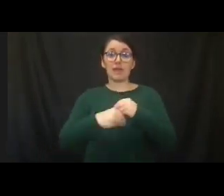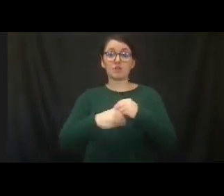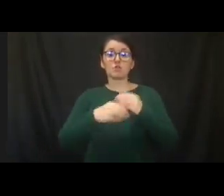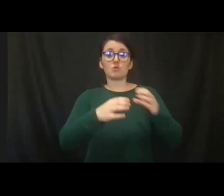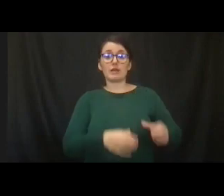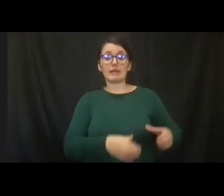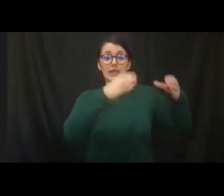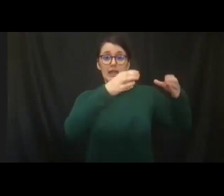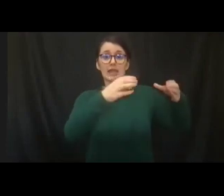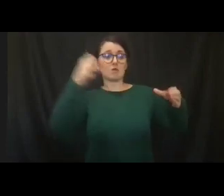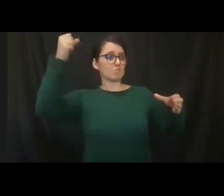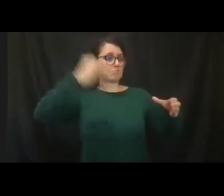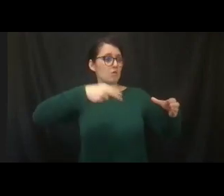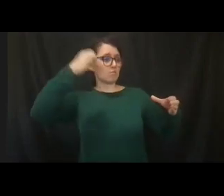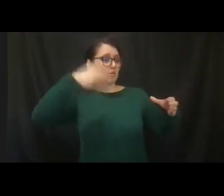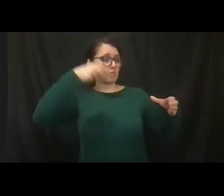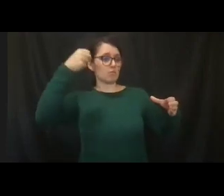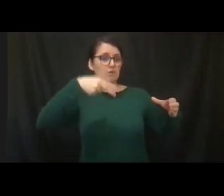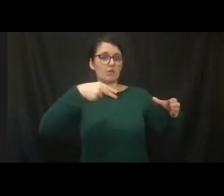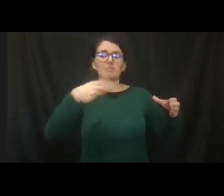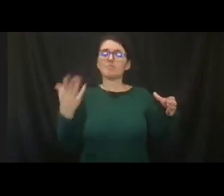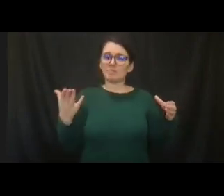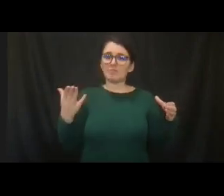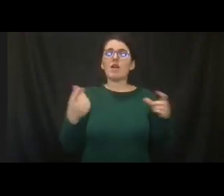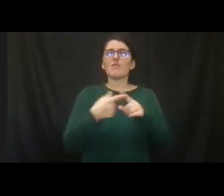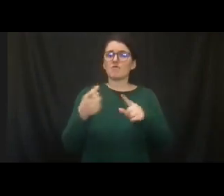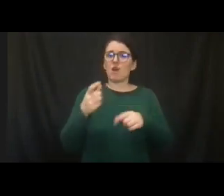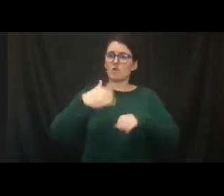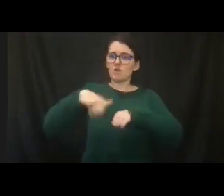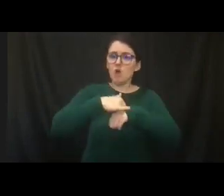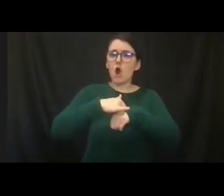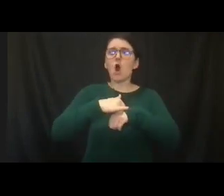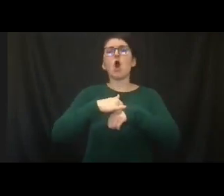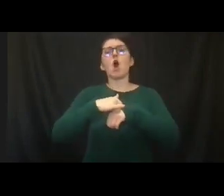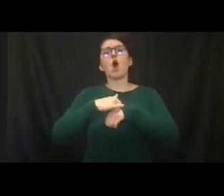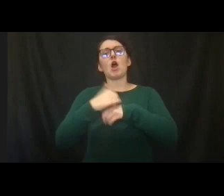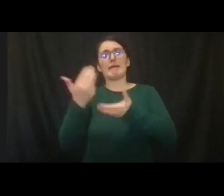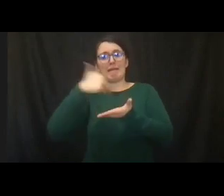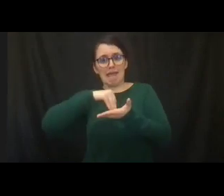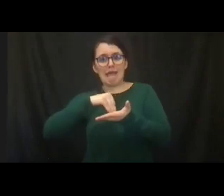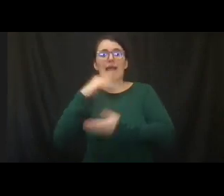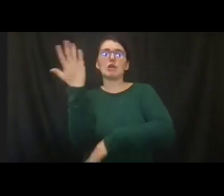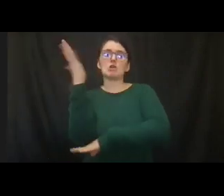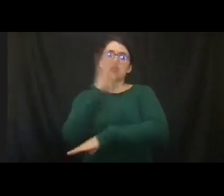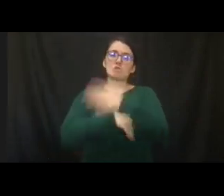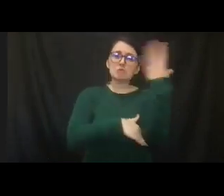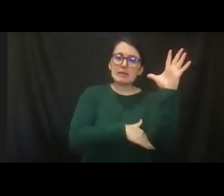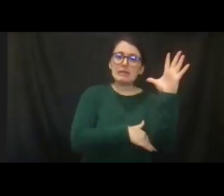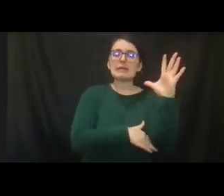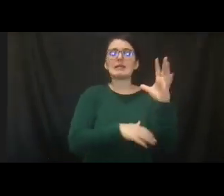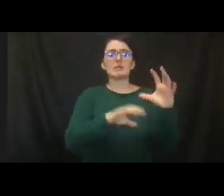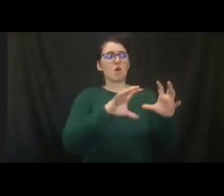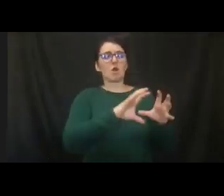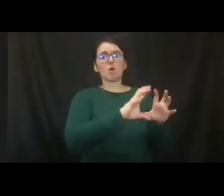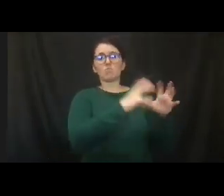the stuff that comes from our yards, things like tree branches, bushes,